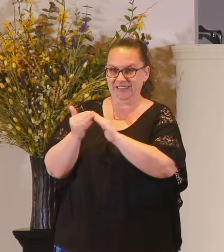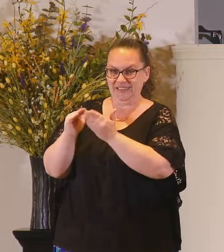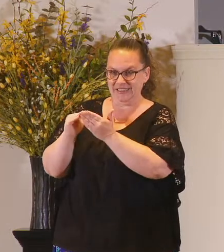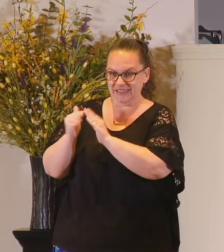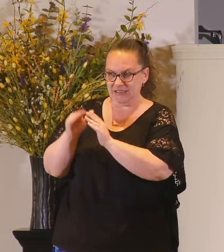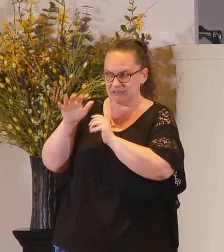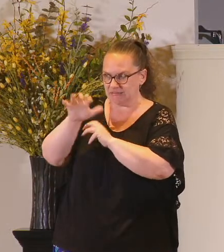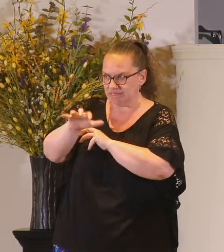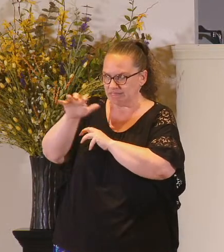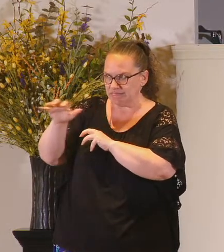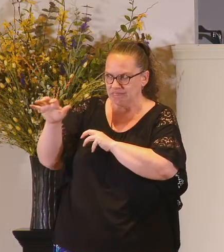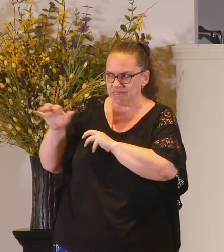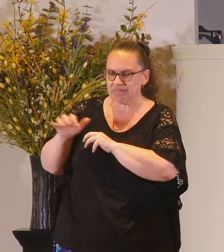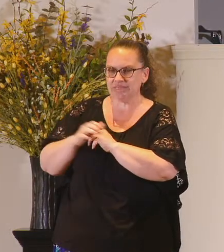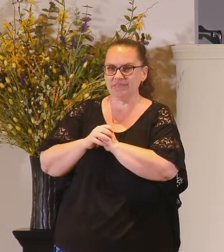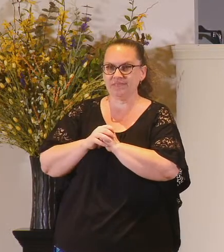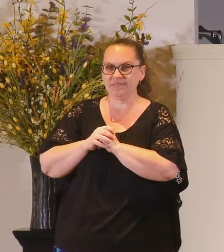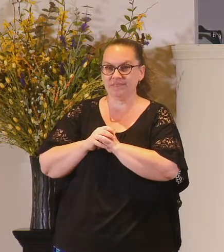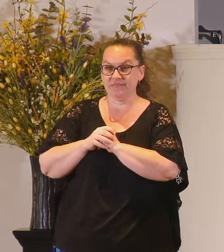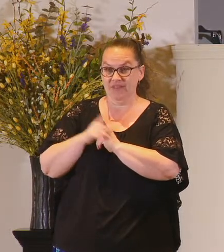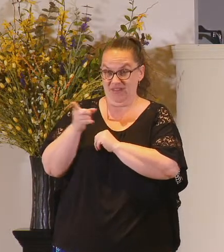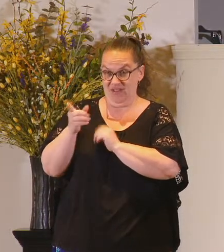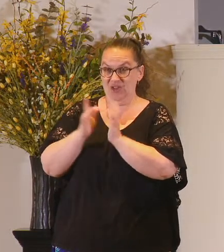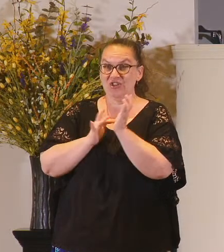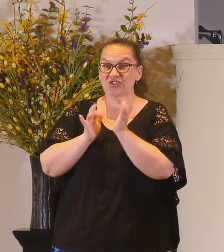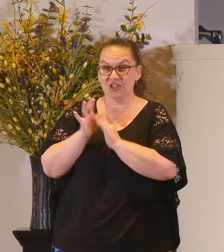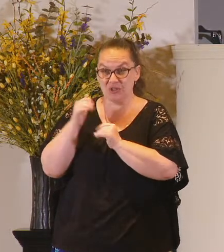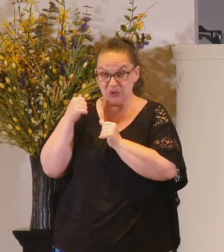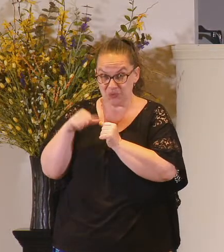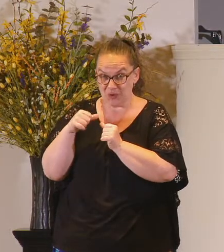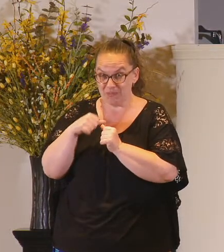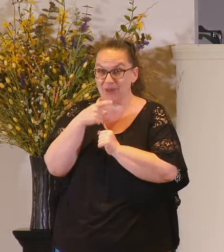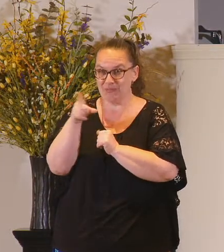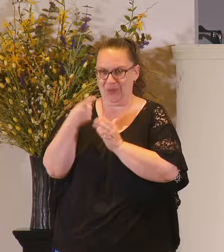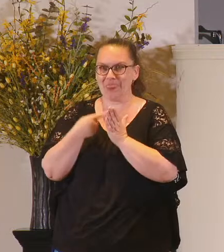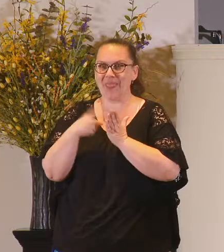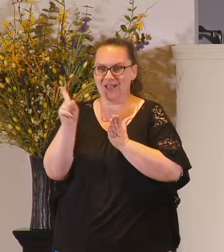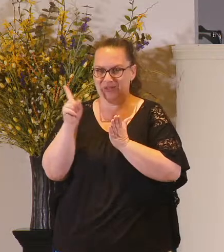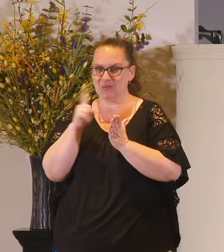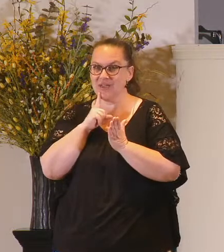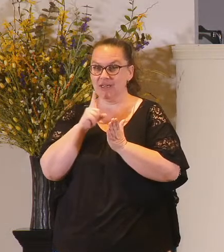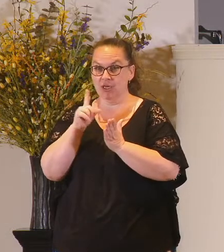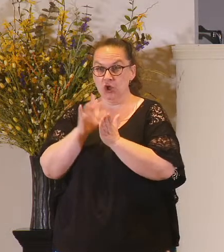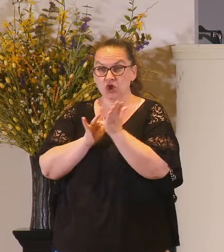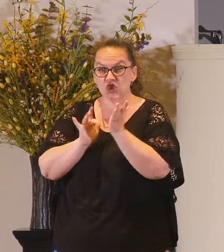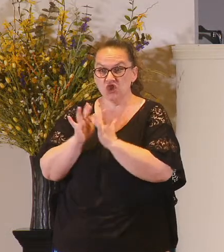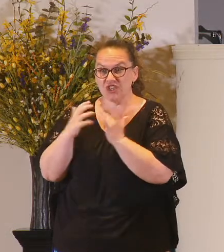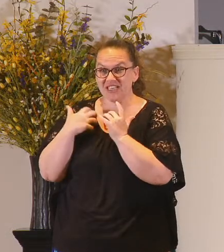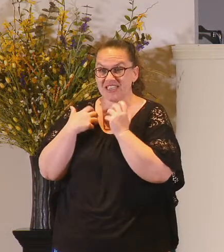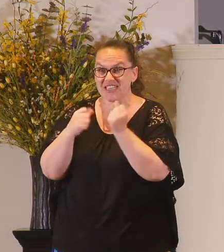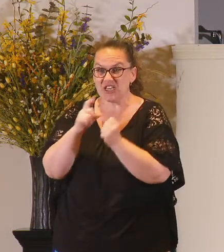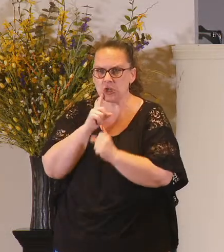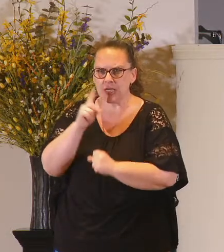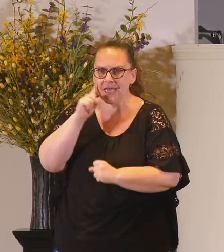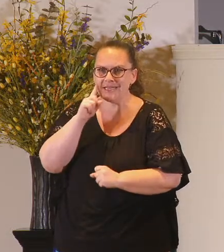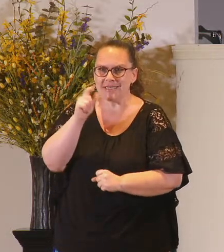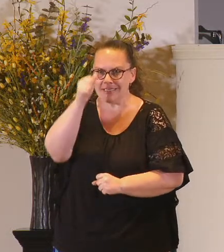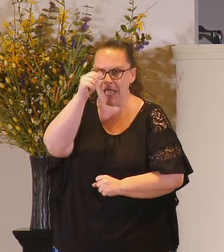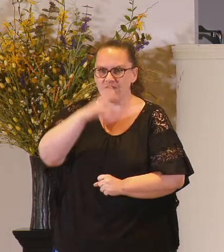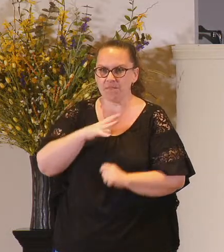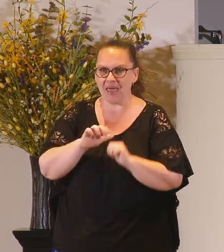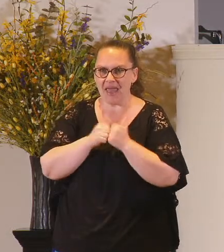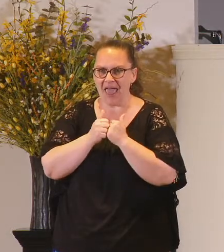Decapolis. And there Jesus, remember, you heard it last week, he heals this deaf man by putting